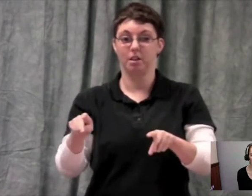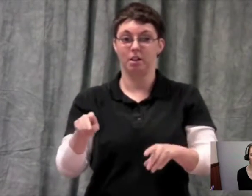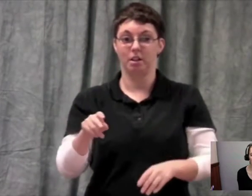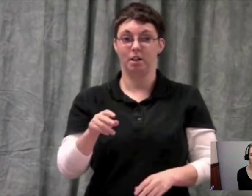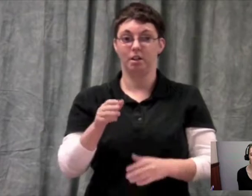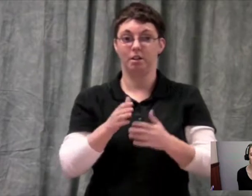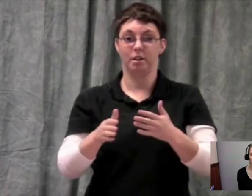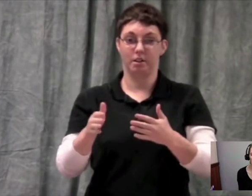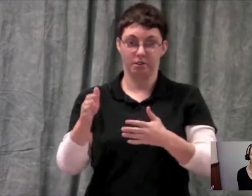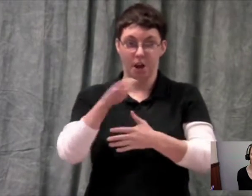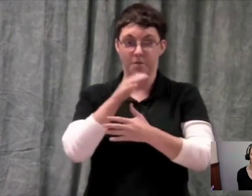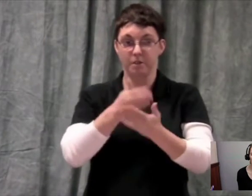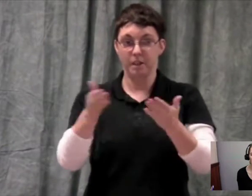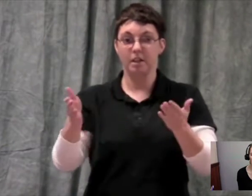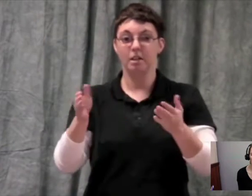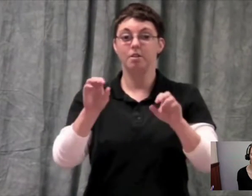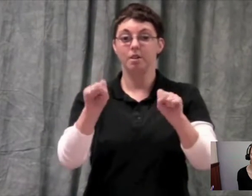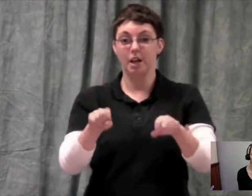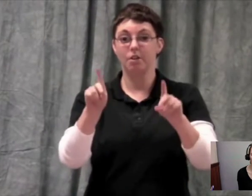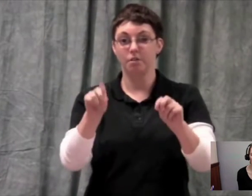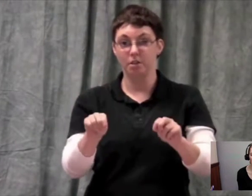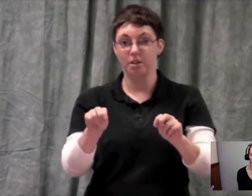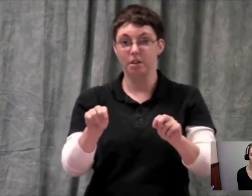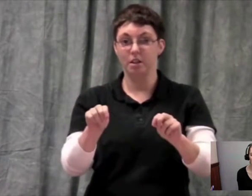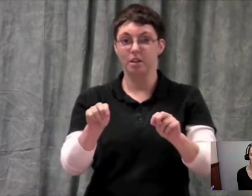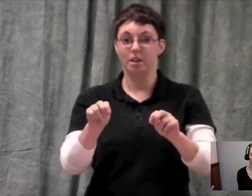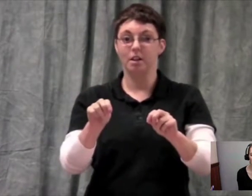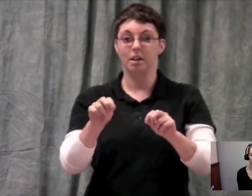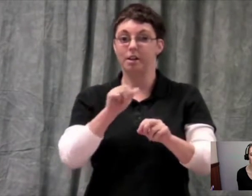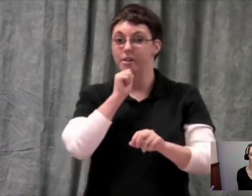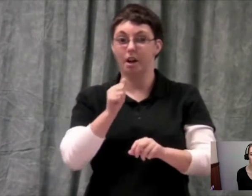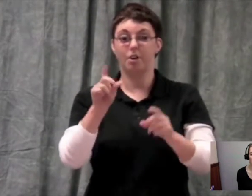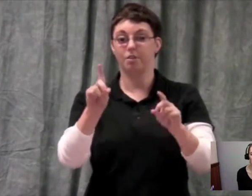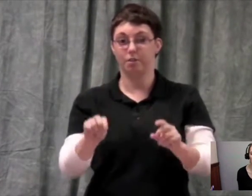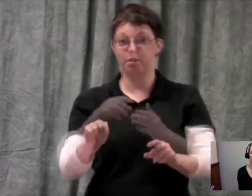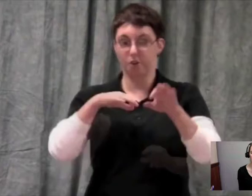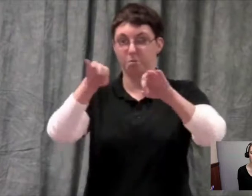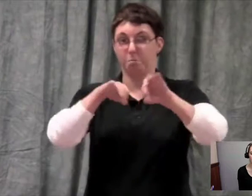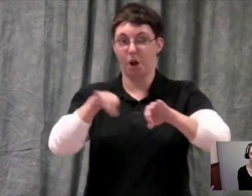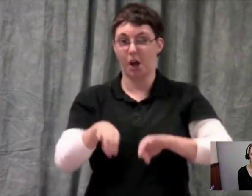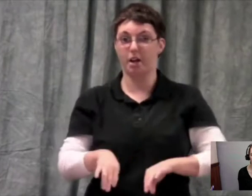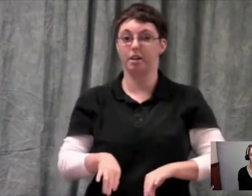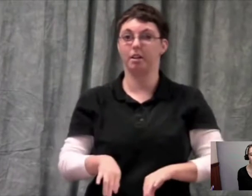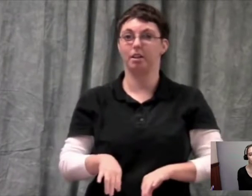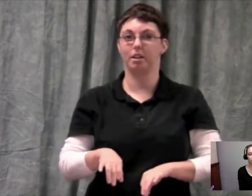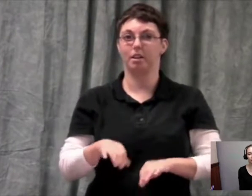Within these examples, I'm going to give you things you should and should not do with a deaf-blind person.